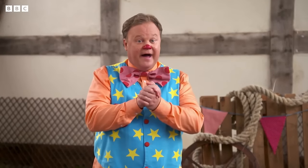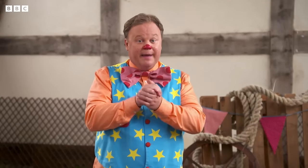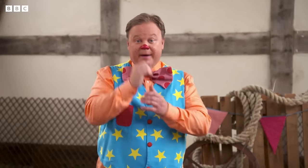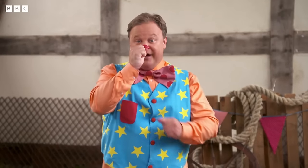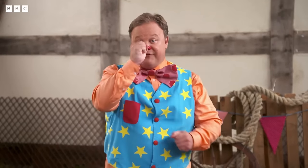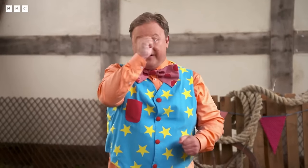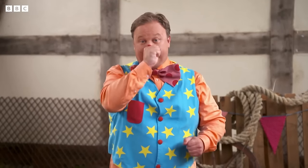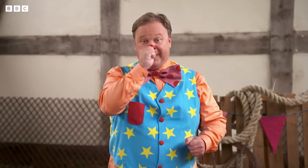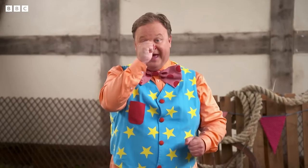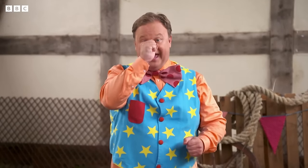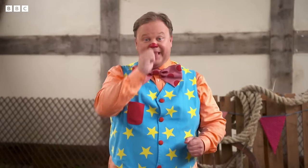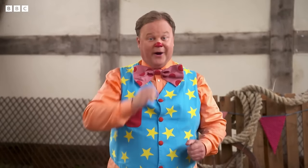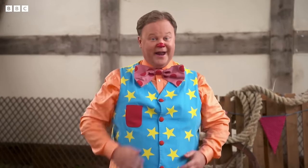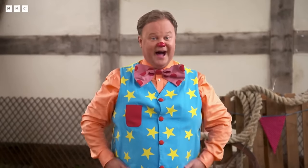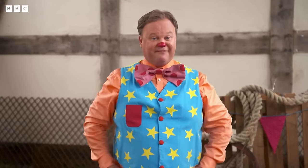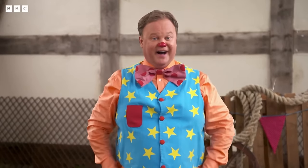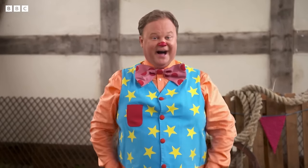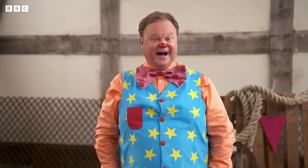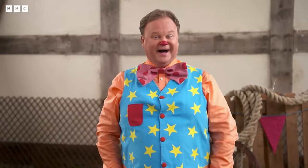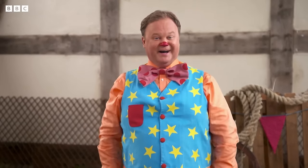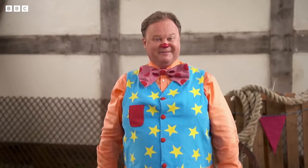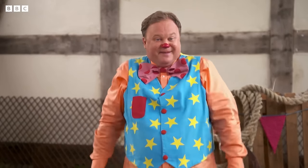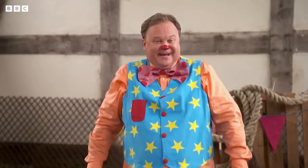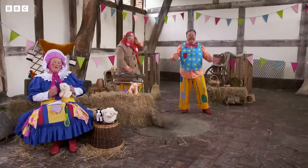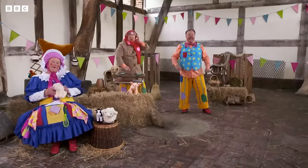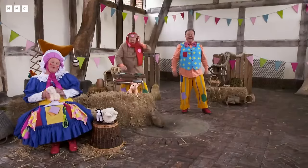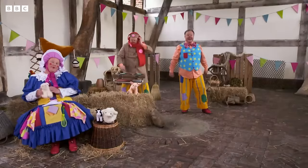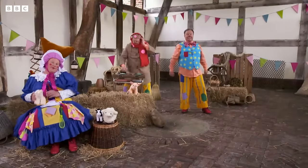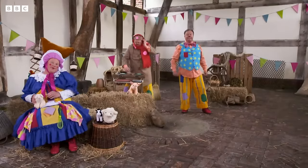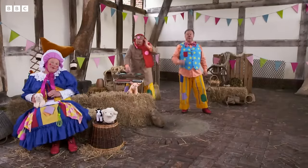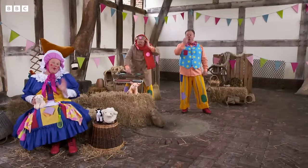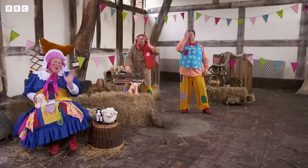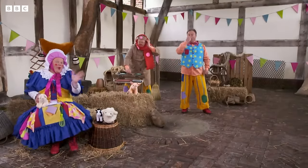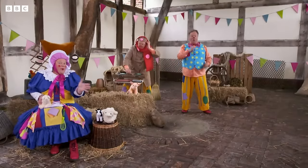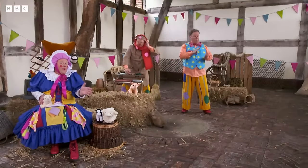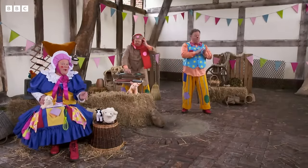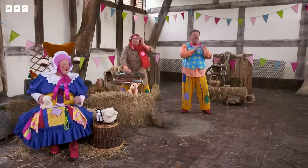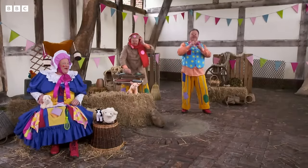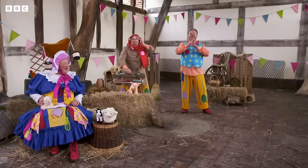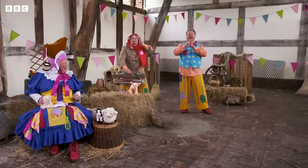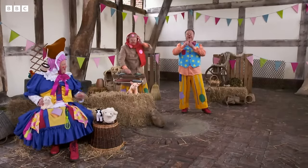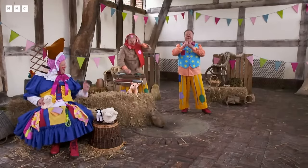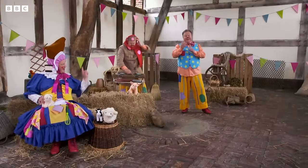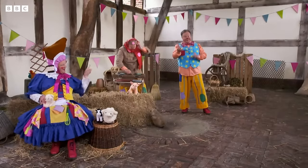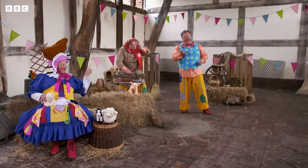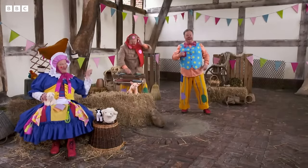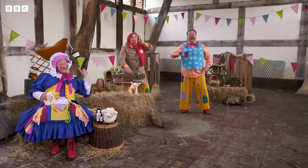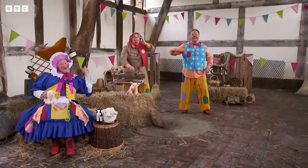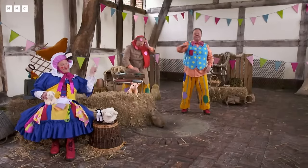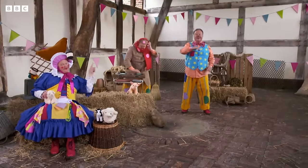time for a pig on our farm. Old MacDonald had a